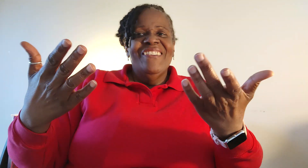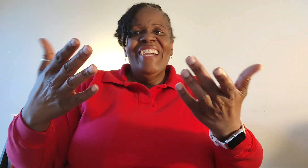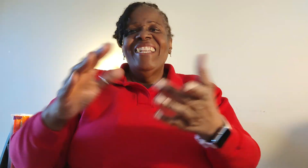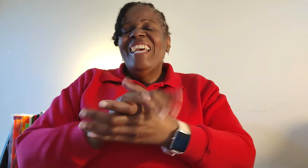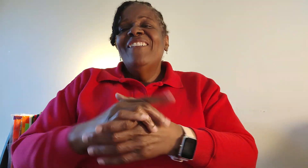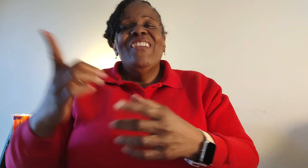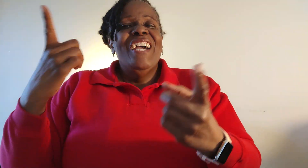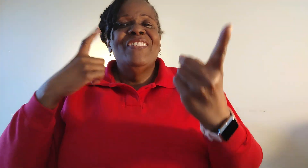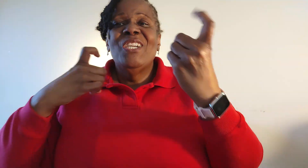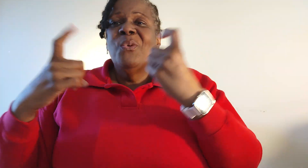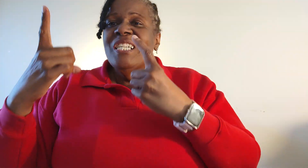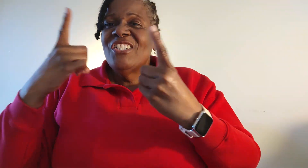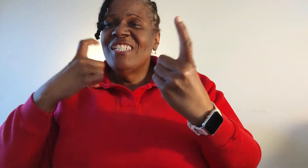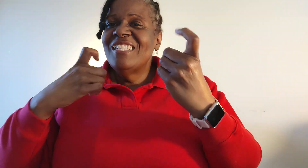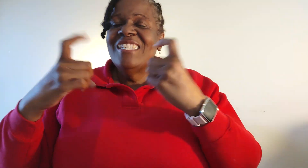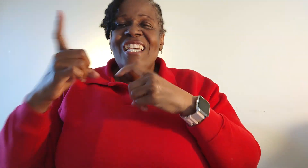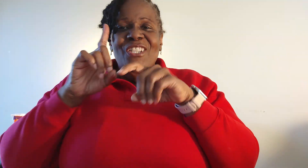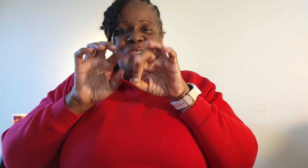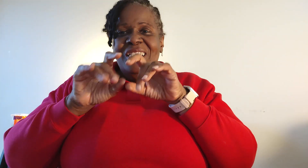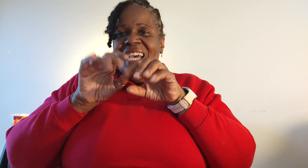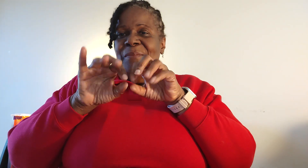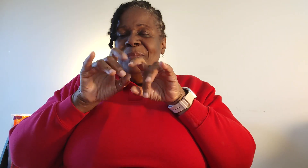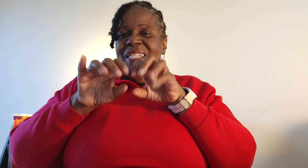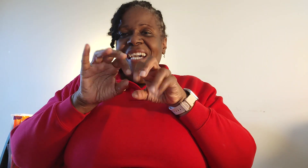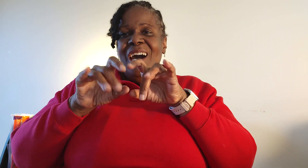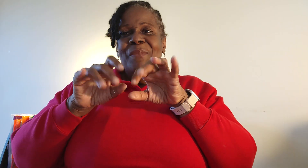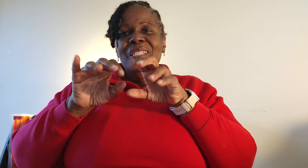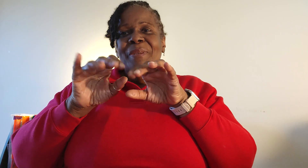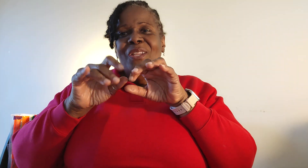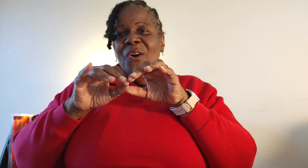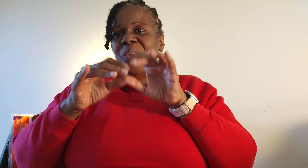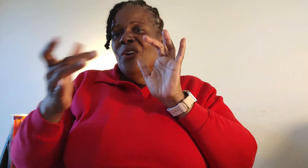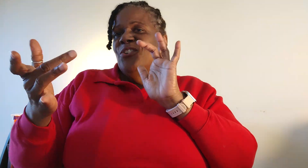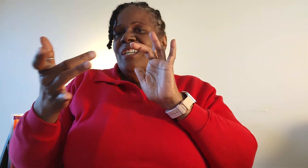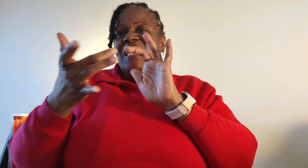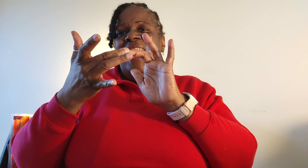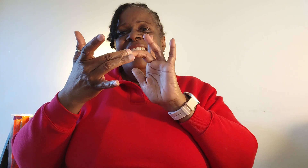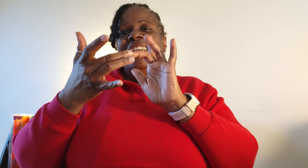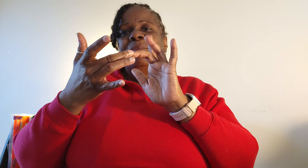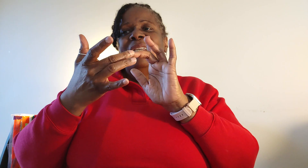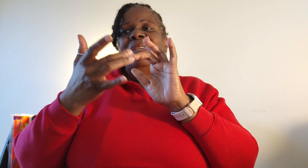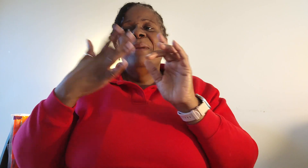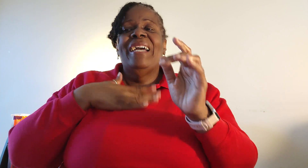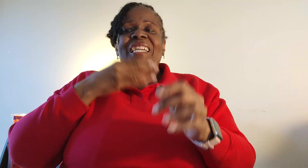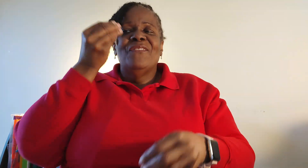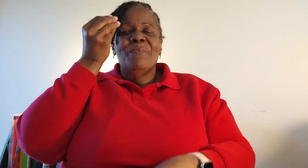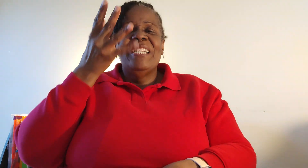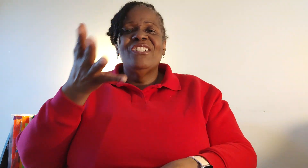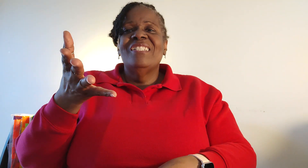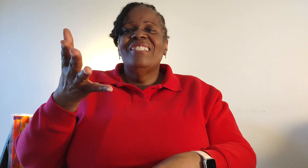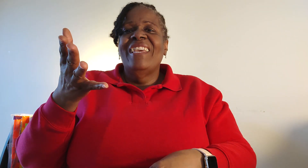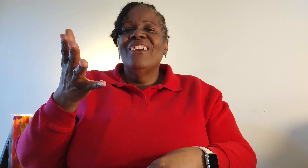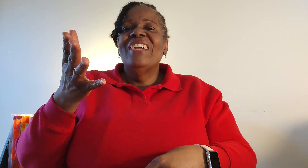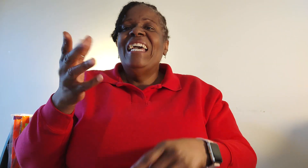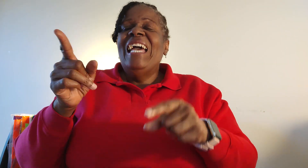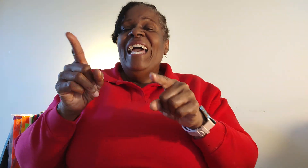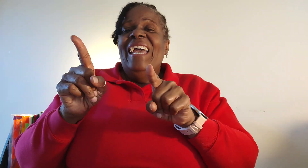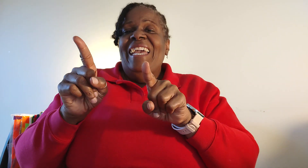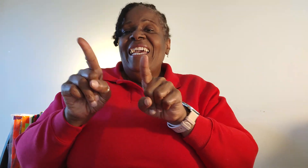right, if you have any questions, you can type them in the comments below, or you can contact me. My information is there.